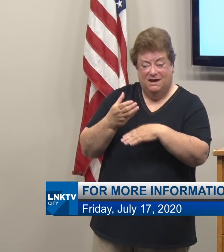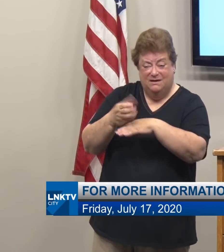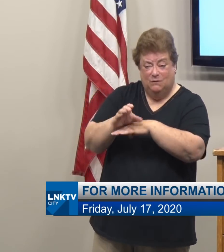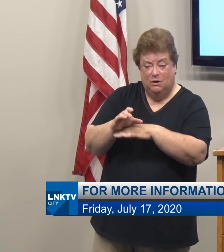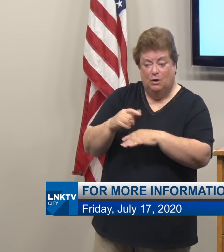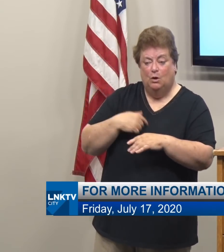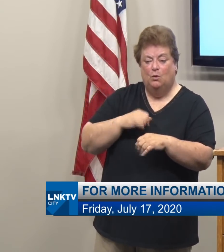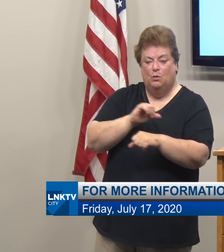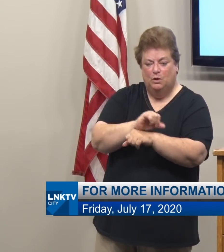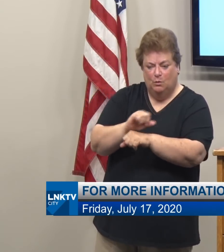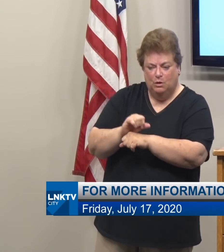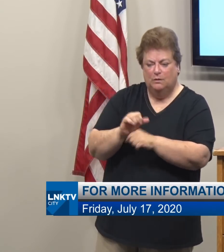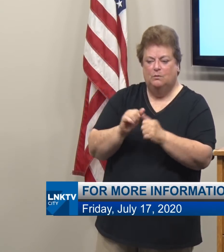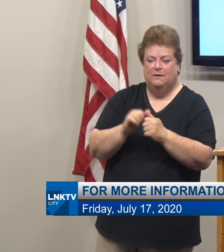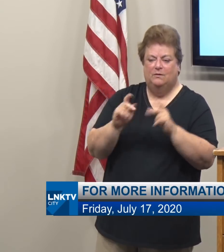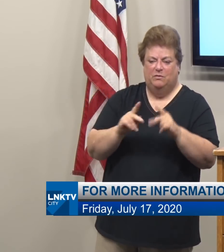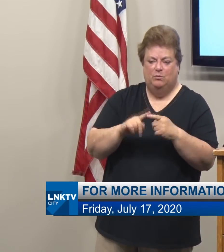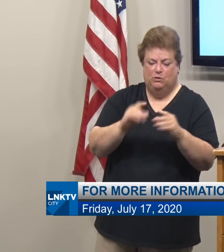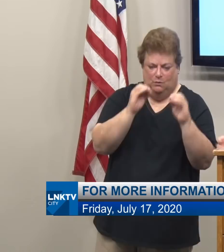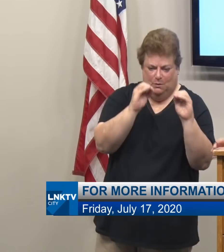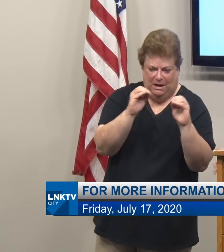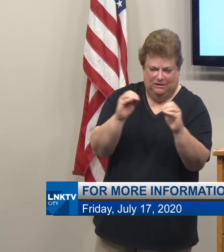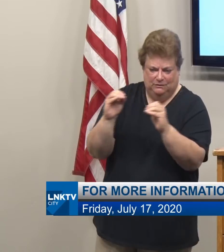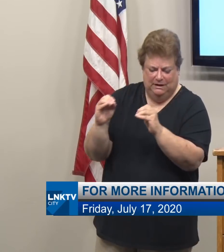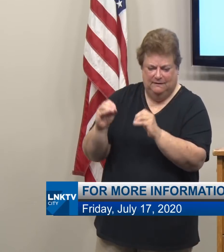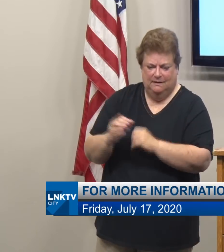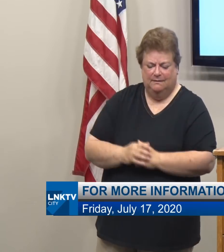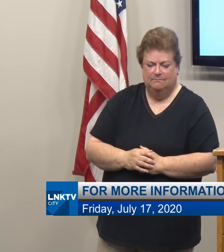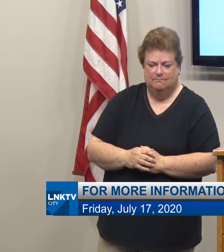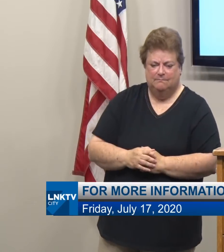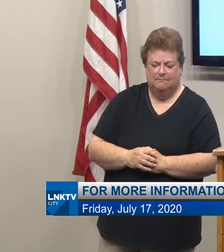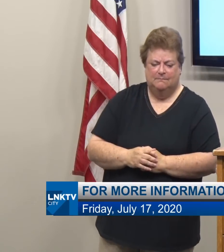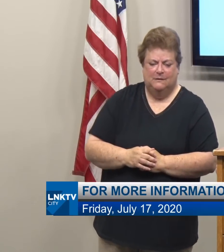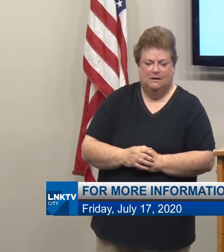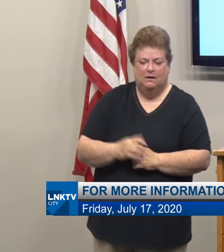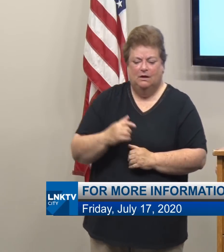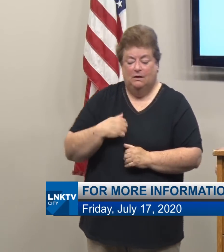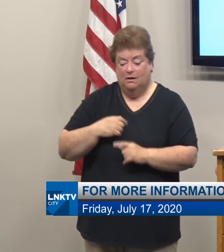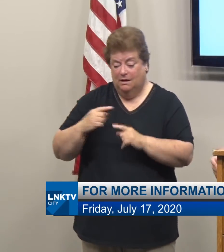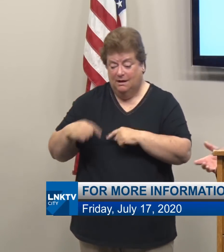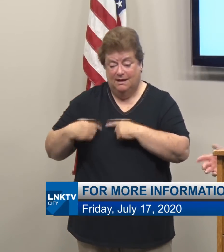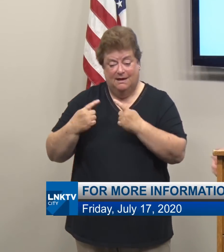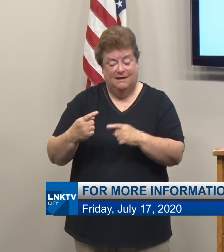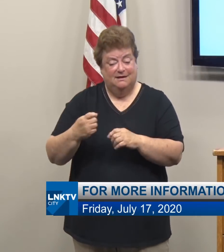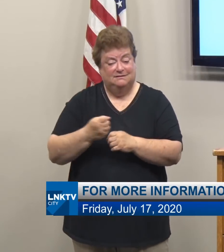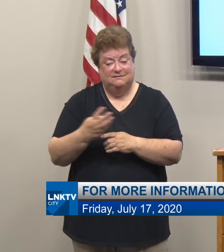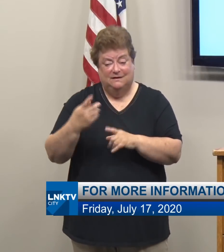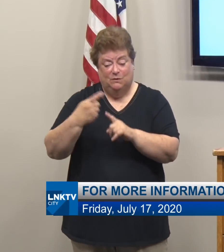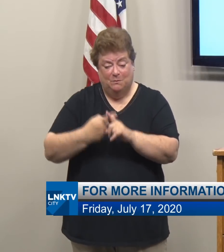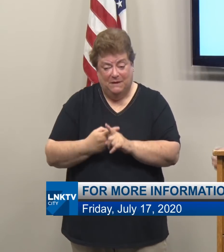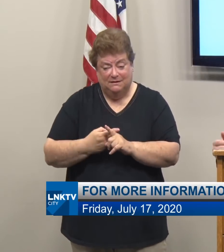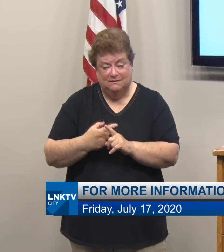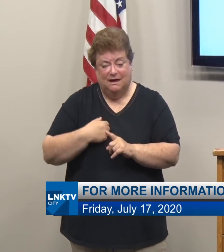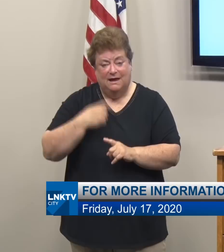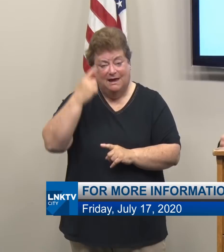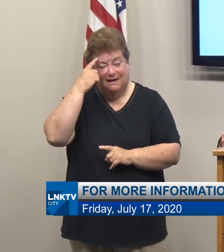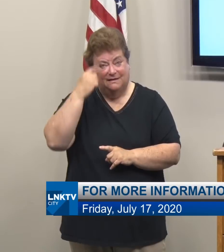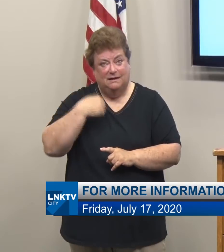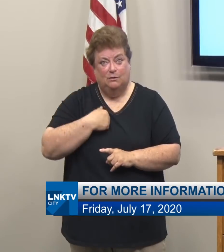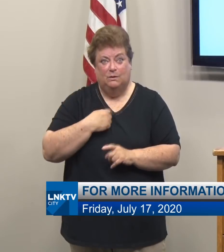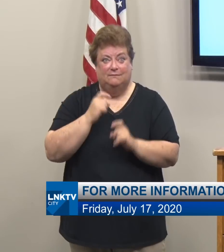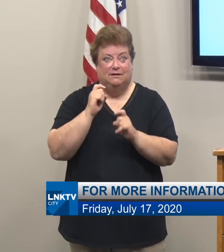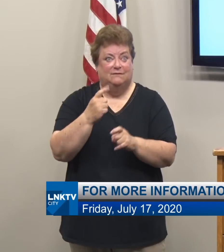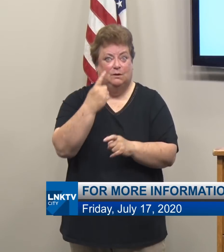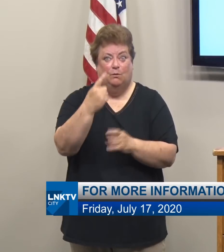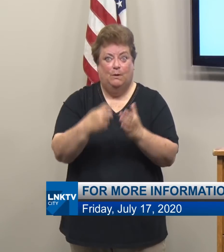out and worked with folks and we've educated them. And we've been in this situation for several months now. I think we've issued one citation